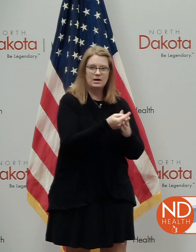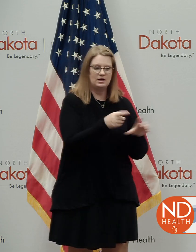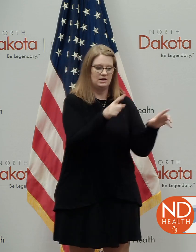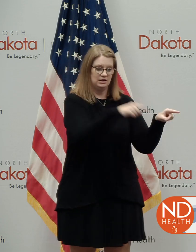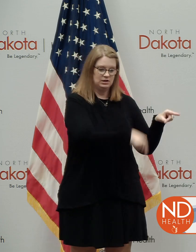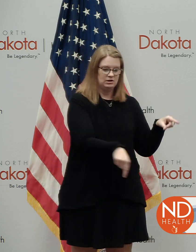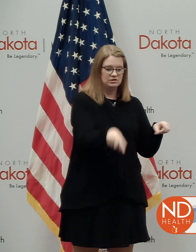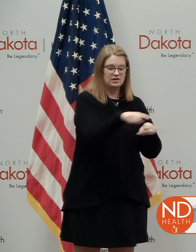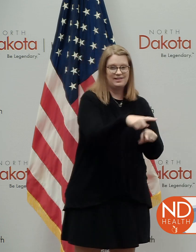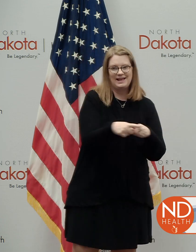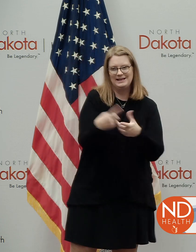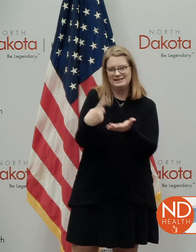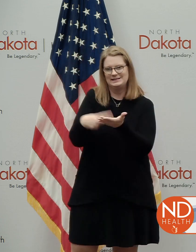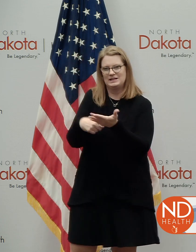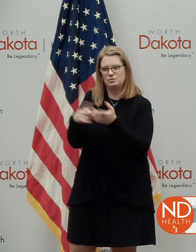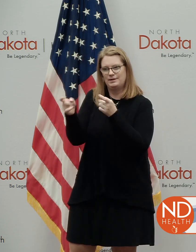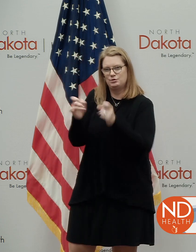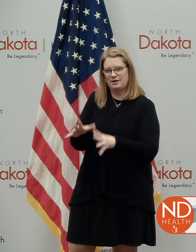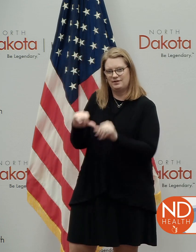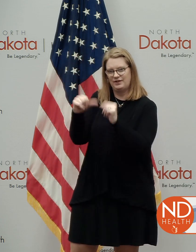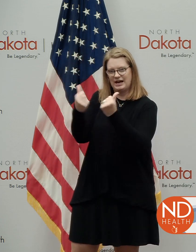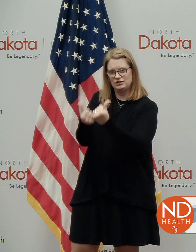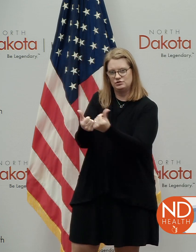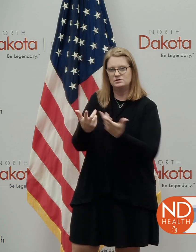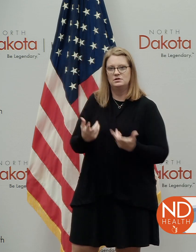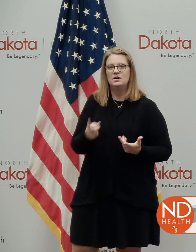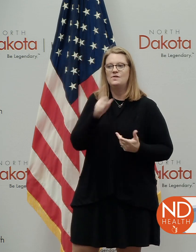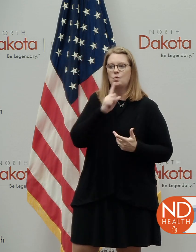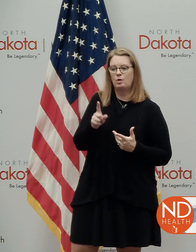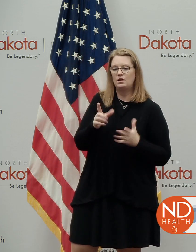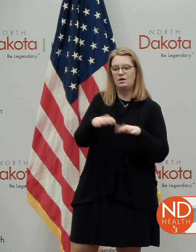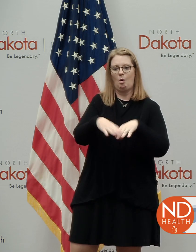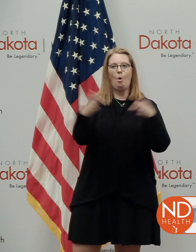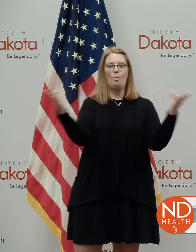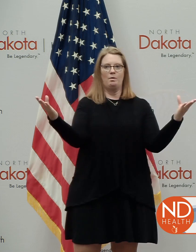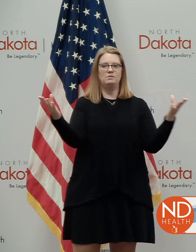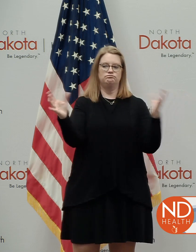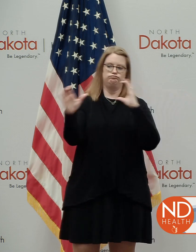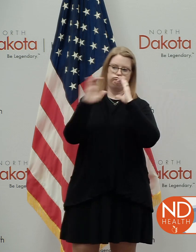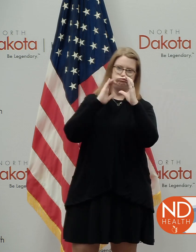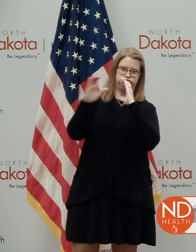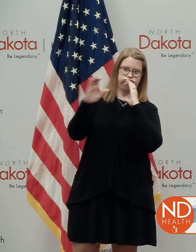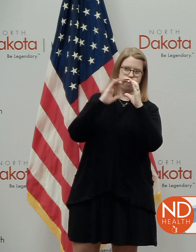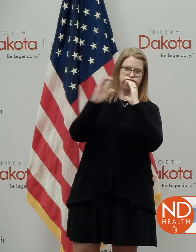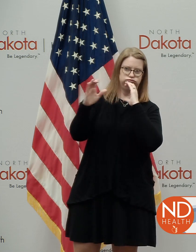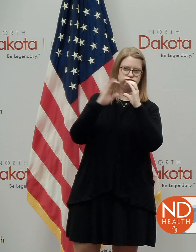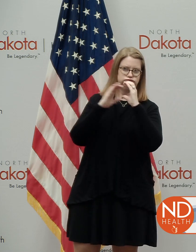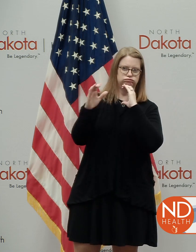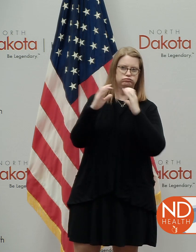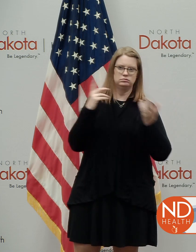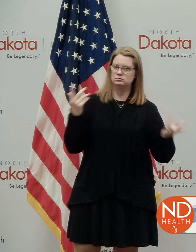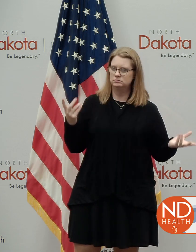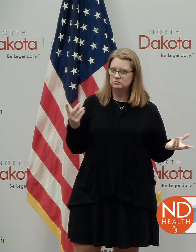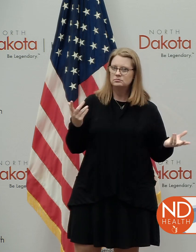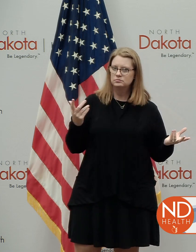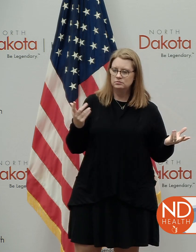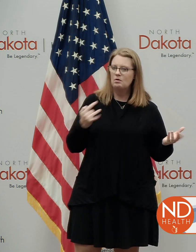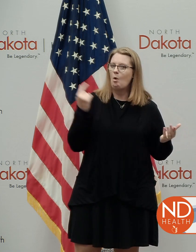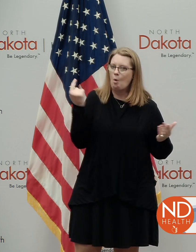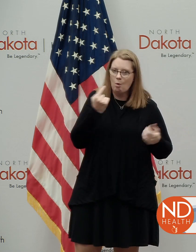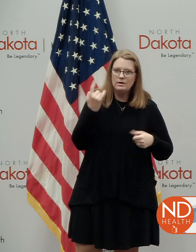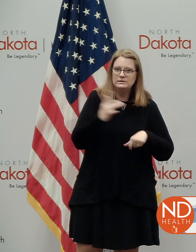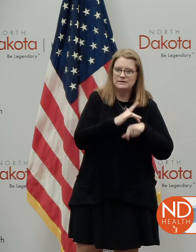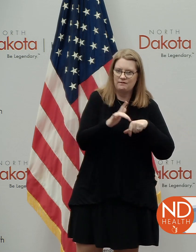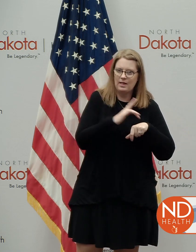of those agencies. There was an open dialogue, I feel, all along that was always